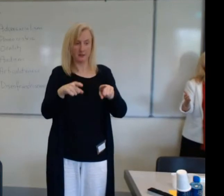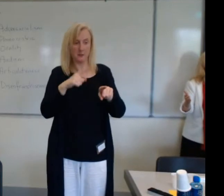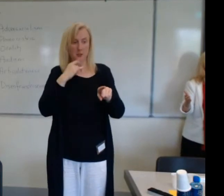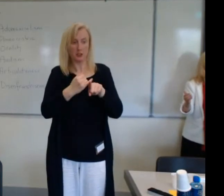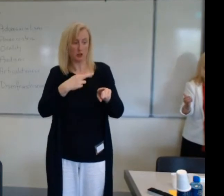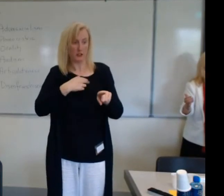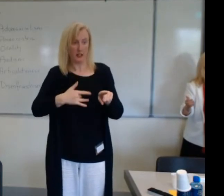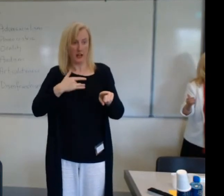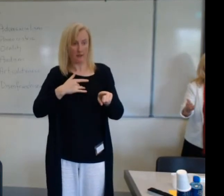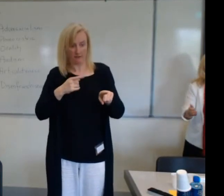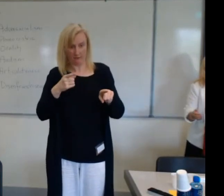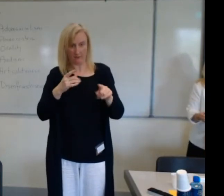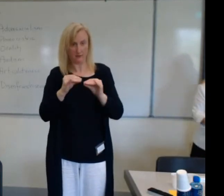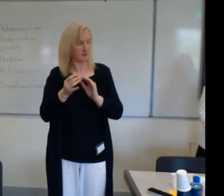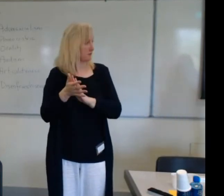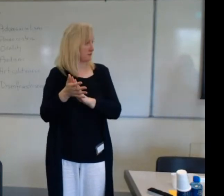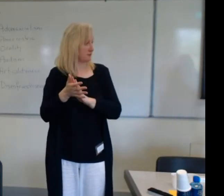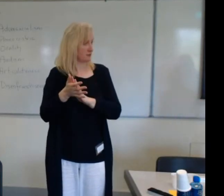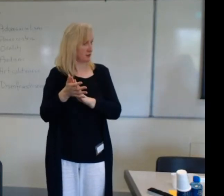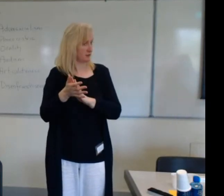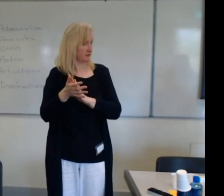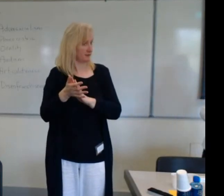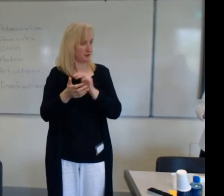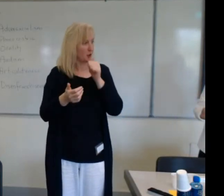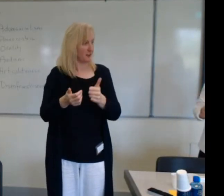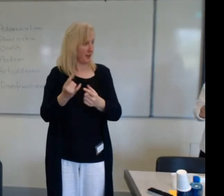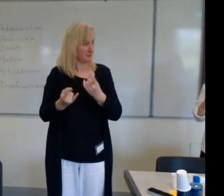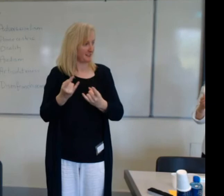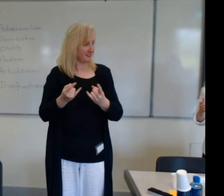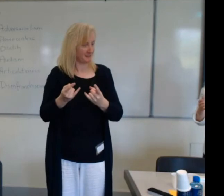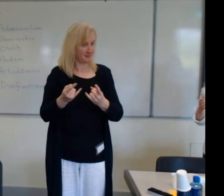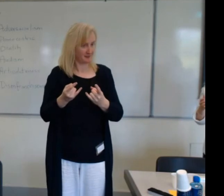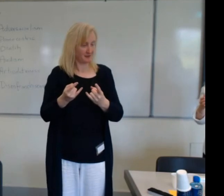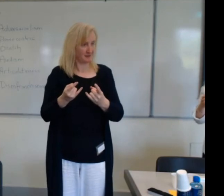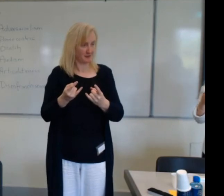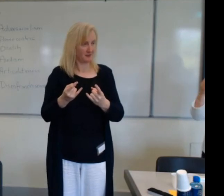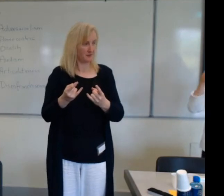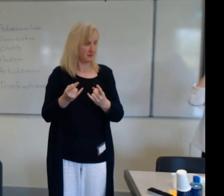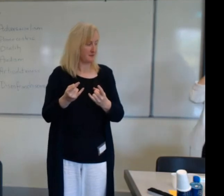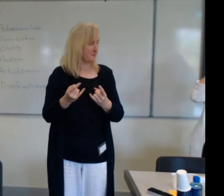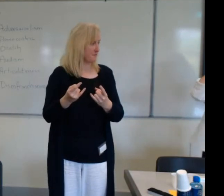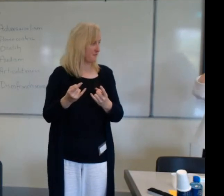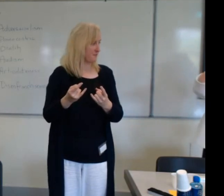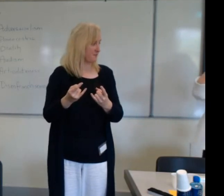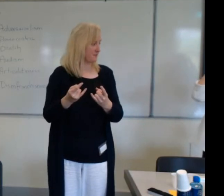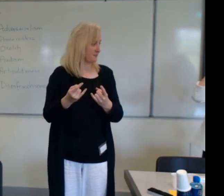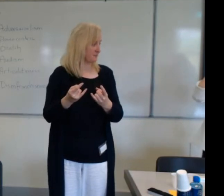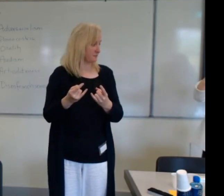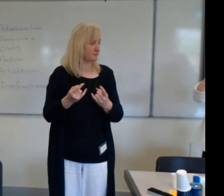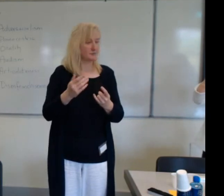terms doesn't necessarily play out in practice, even when part, you know, on a notional level,